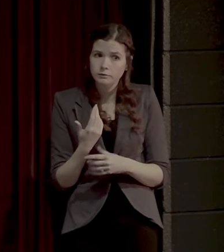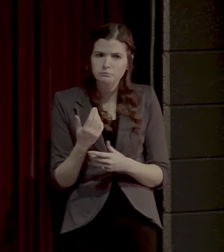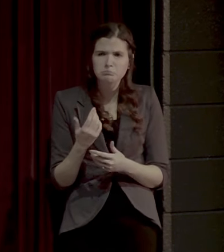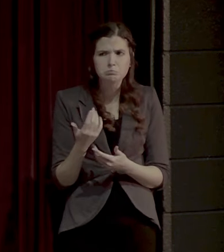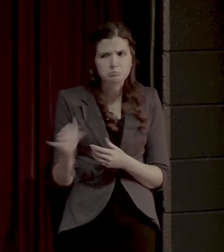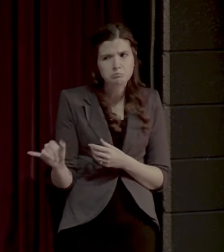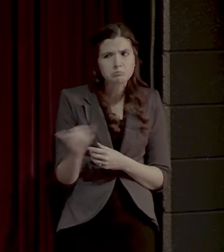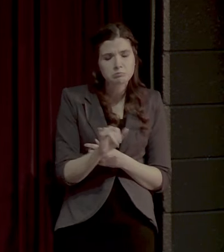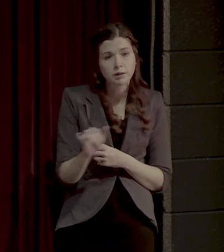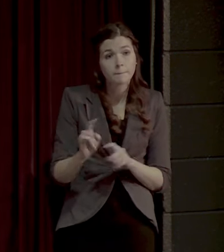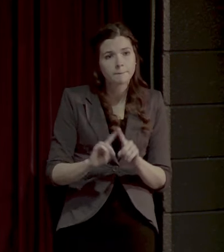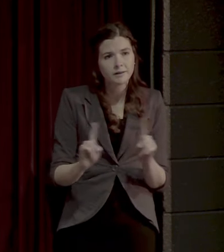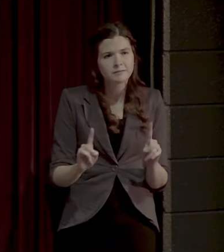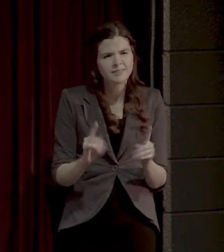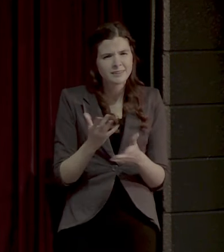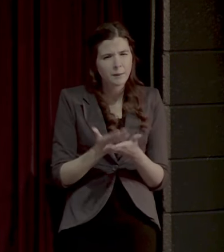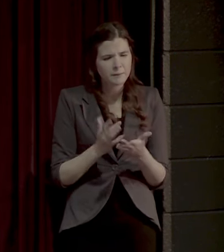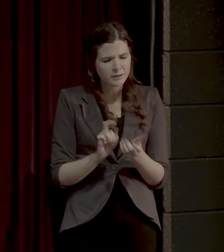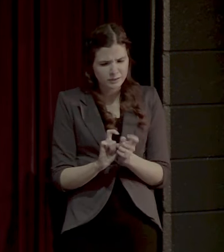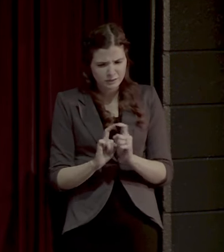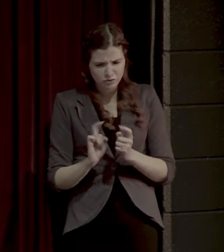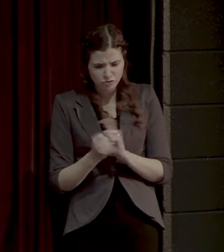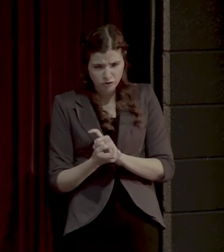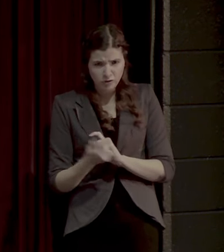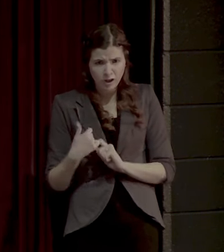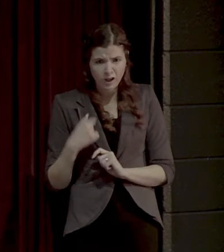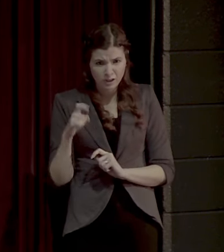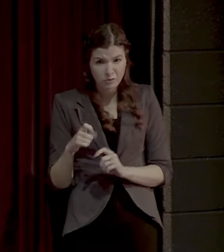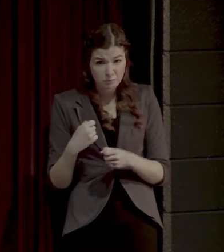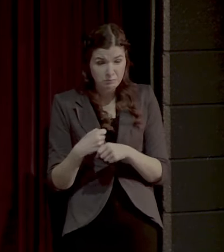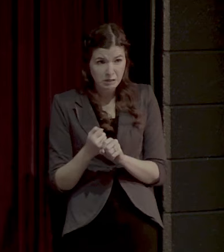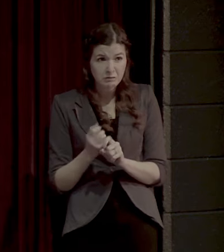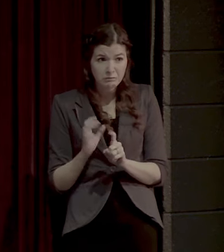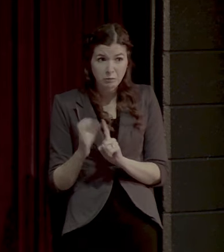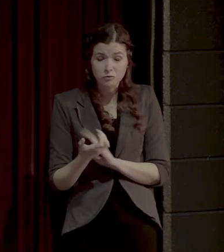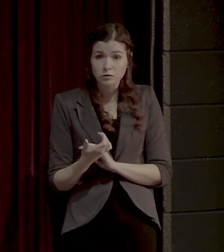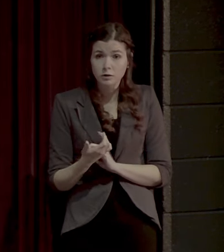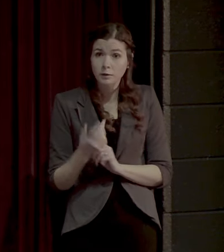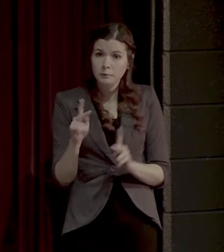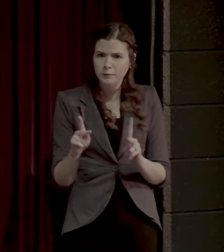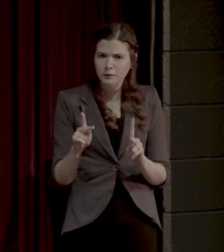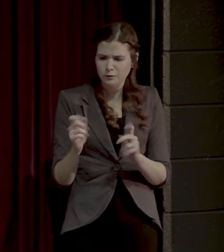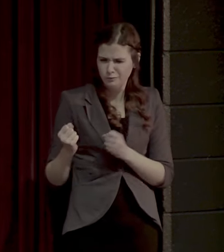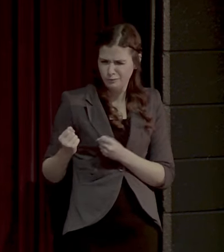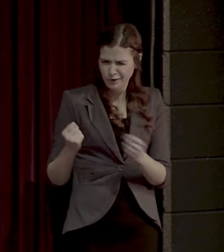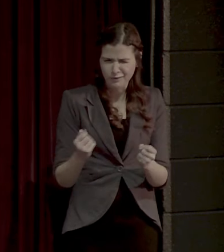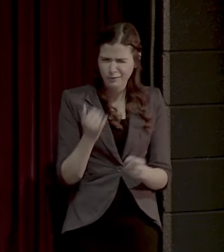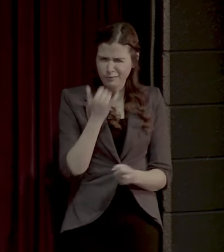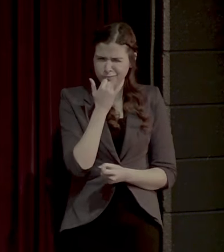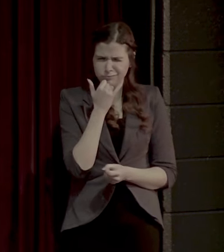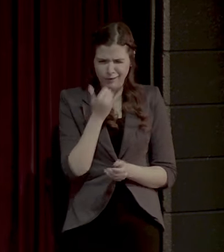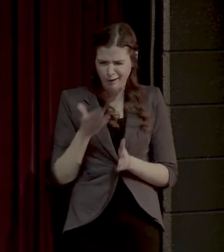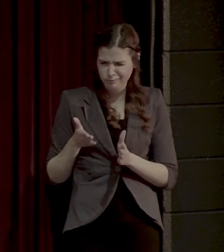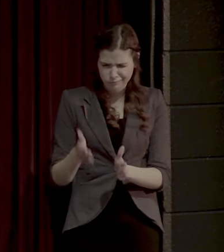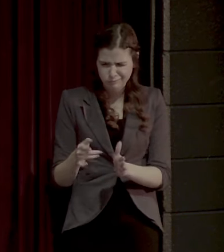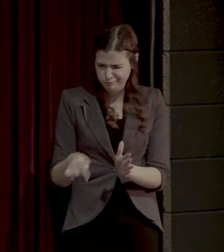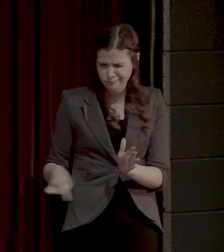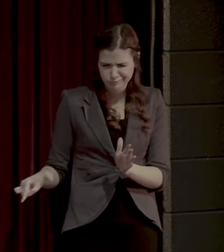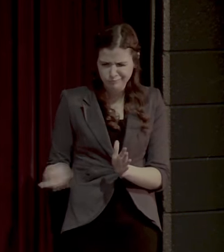same. However, there were some adjustments I had to make culturally. For example, people driving on the wrong side of the road.